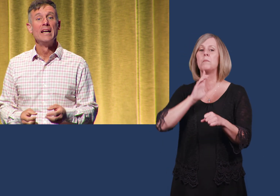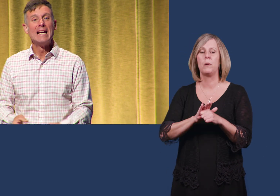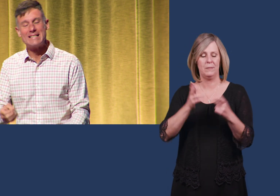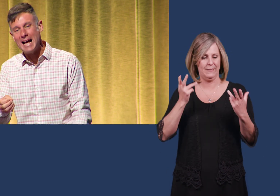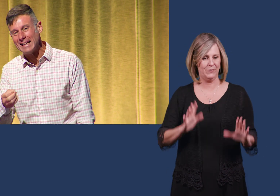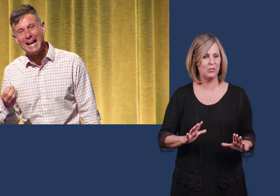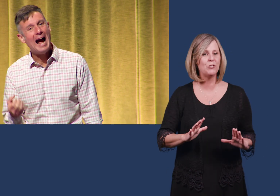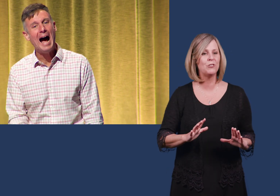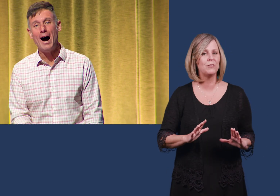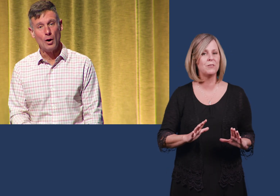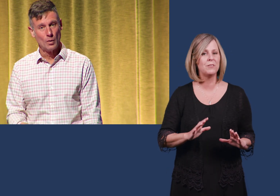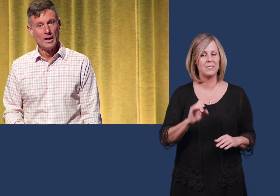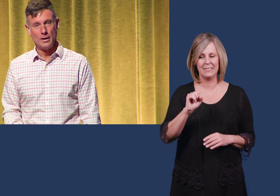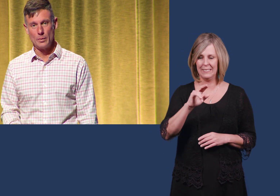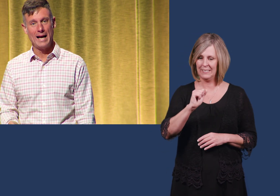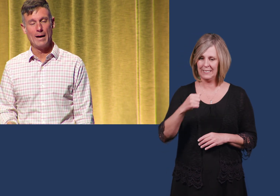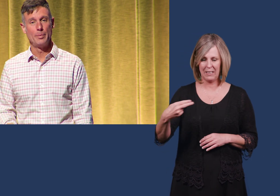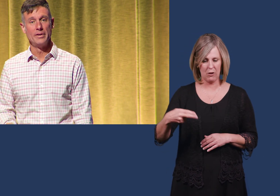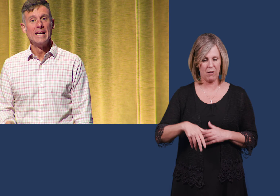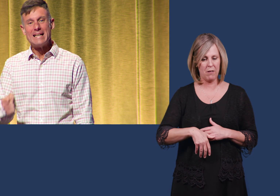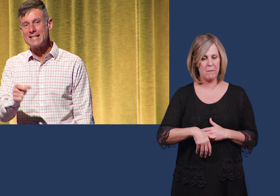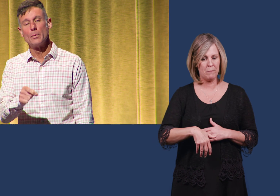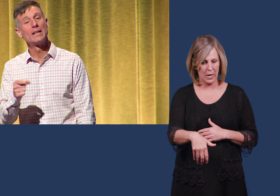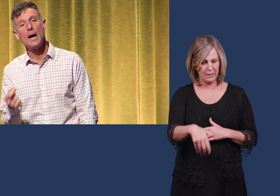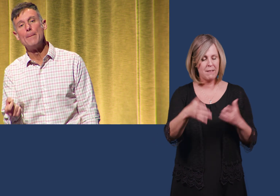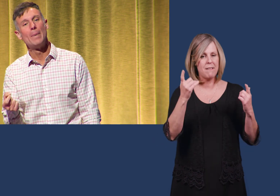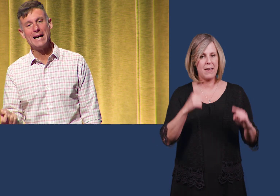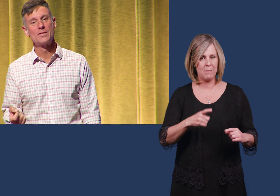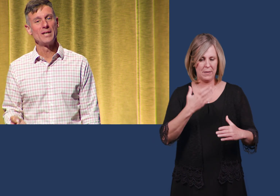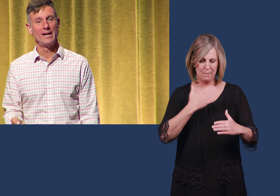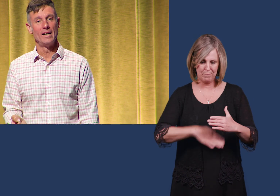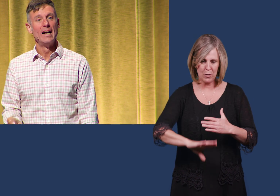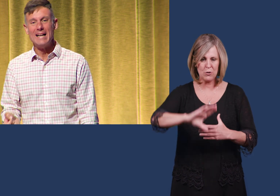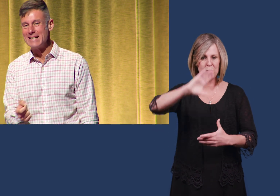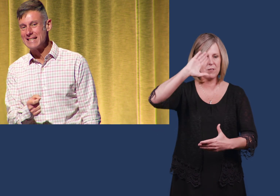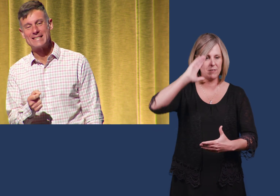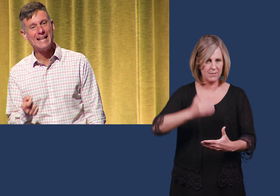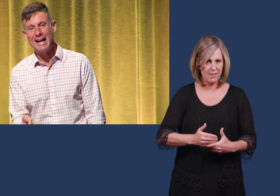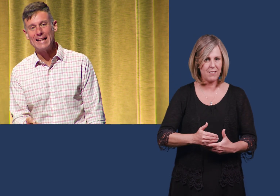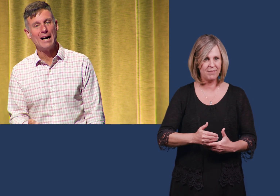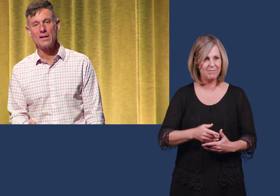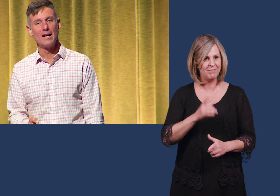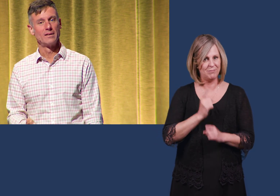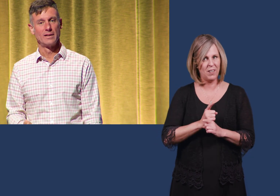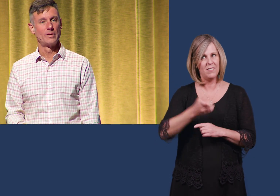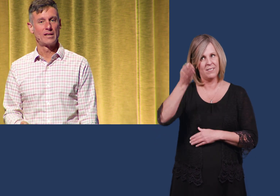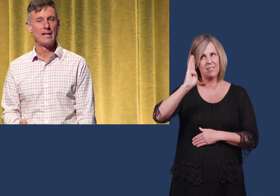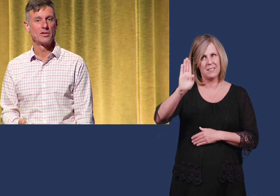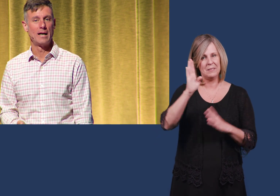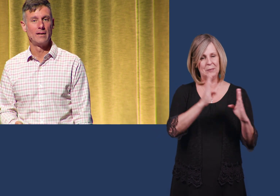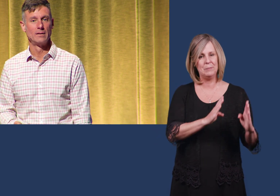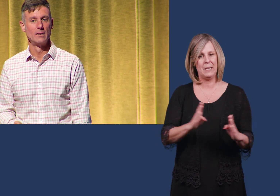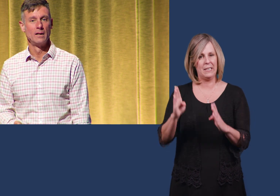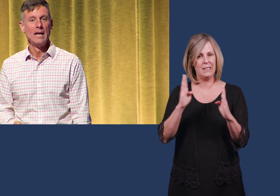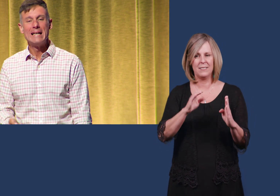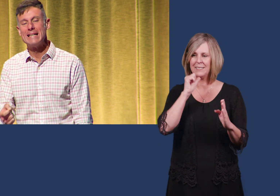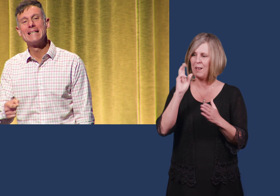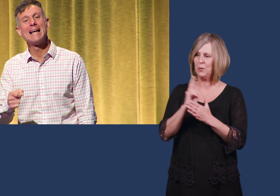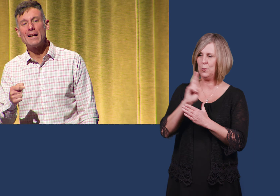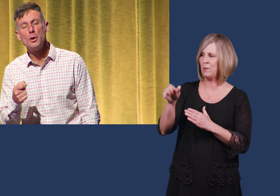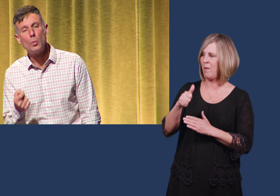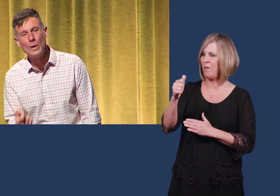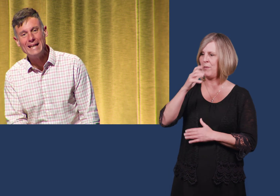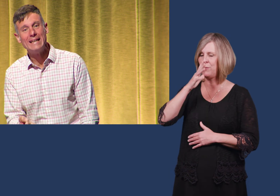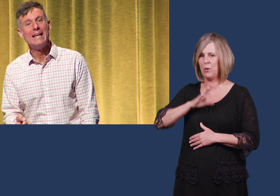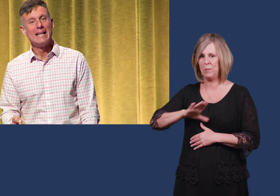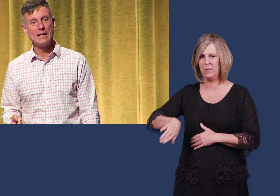son. Exactly how it would happen. He said it would come by Sarah, and that's exactly how God delivered that child. He did